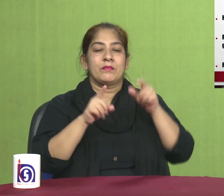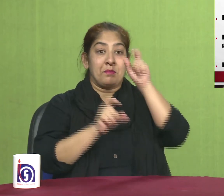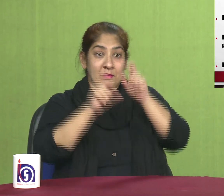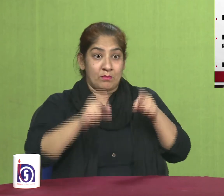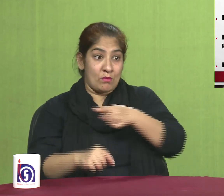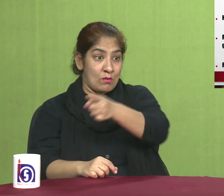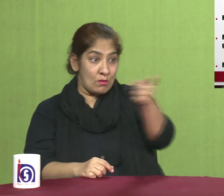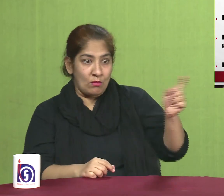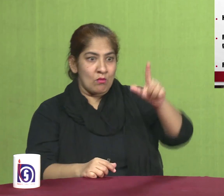is